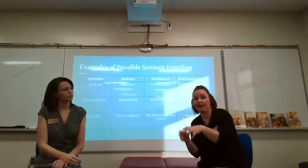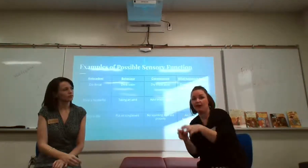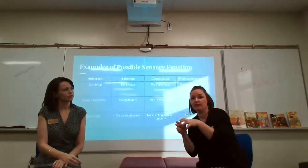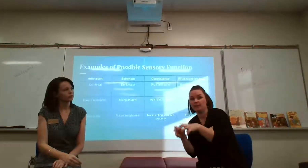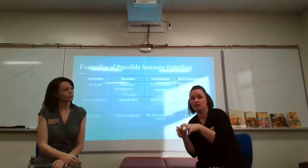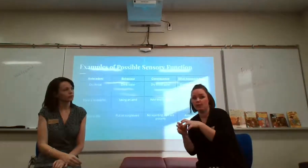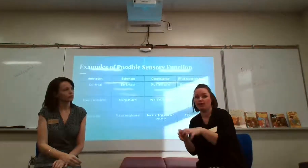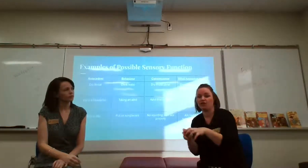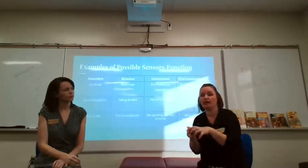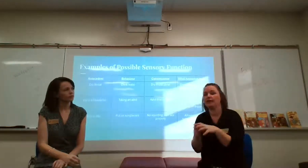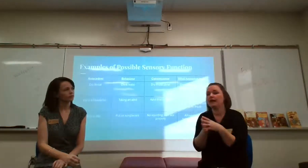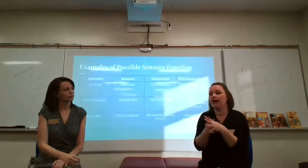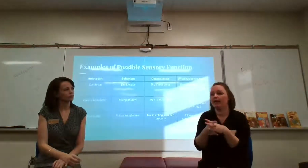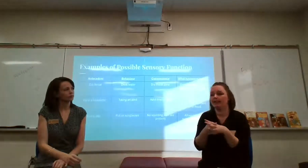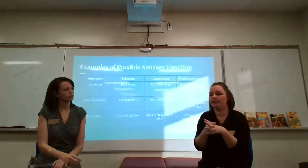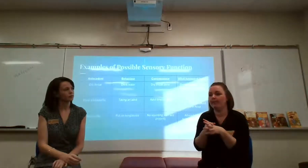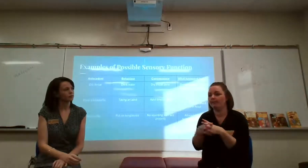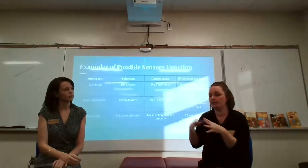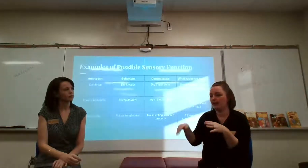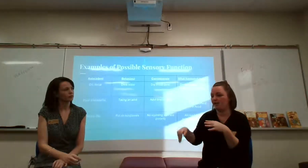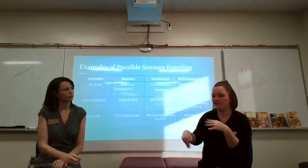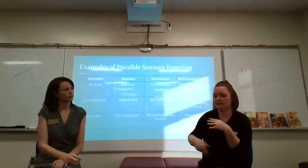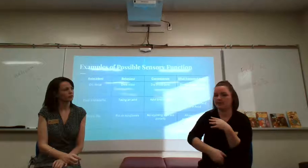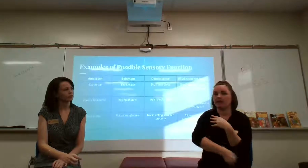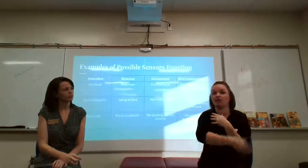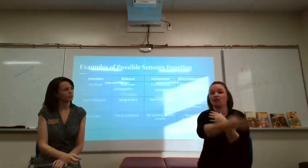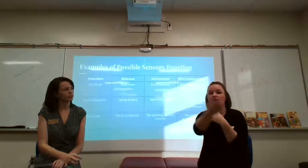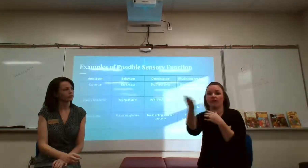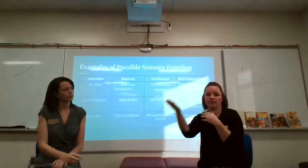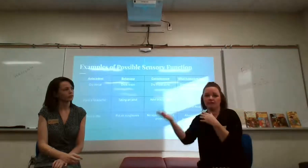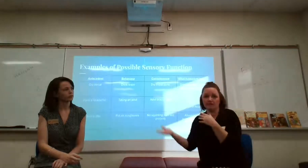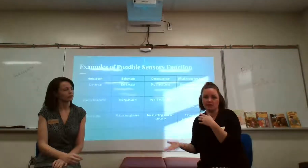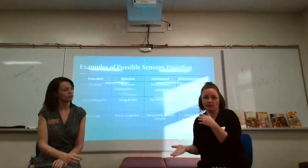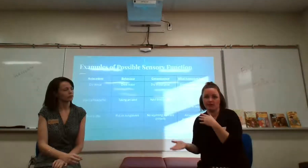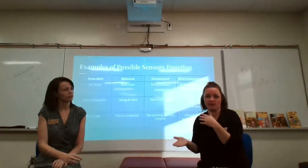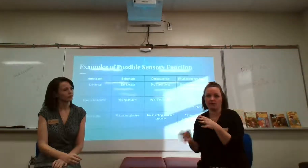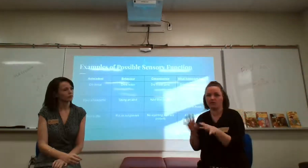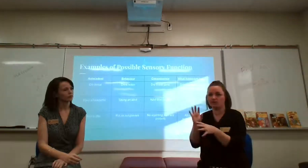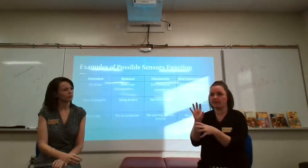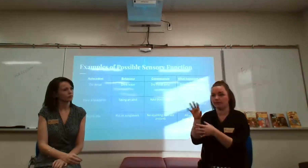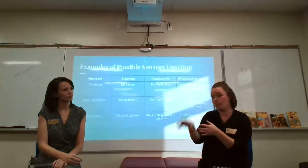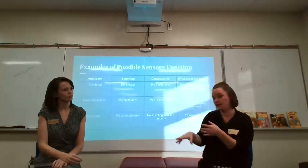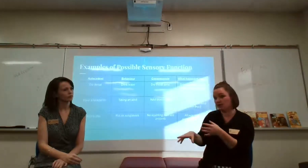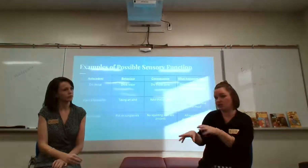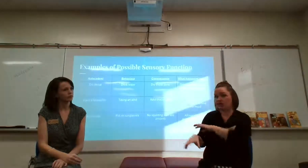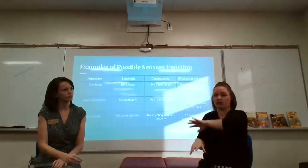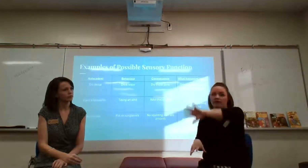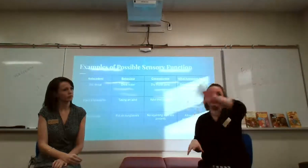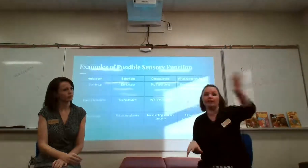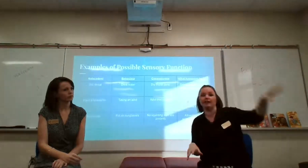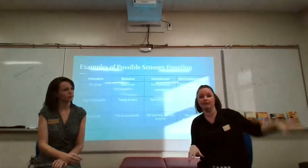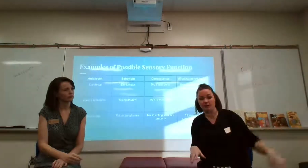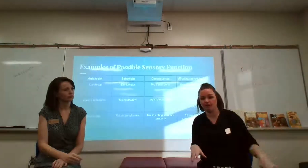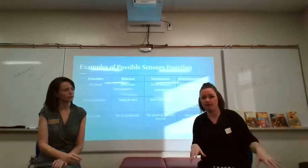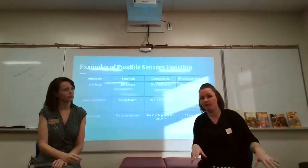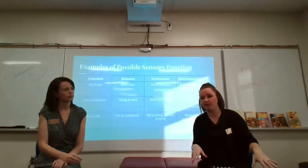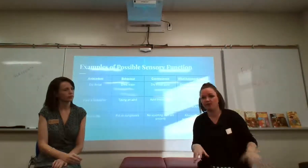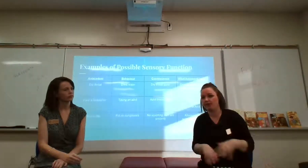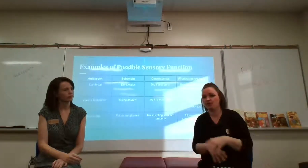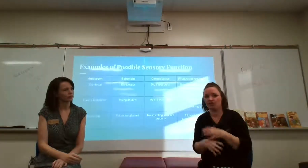loud situation. Often what happens is we kind of generalize those sensory behaviors to just because one situation, then they might need it for every other situation. And